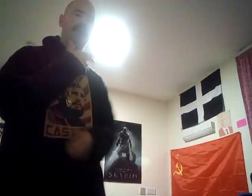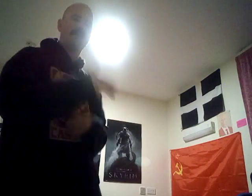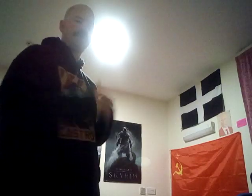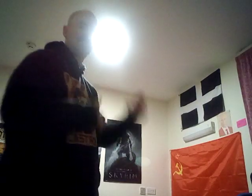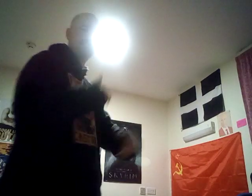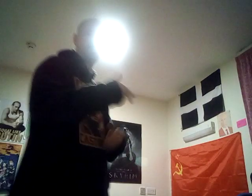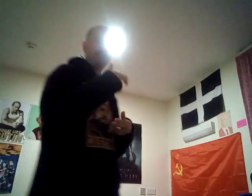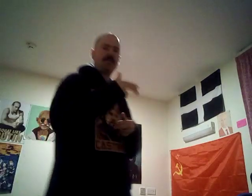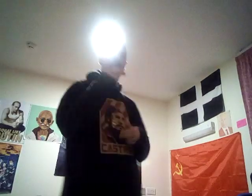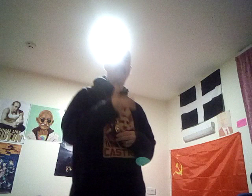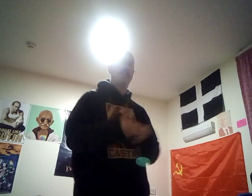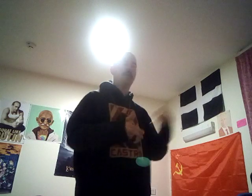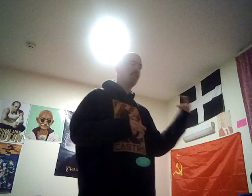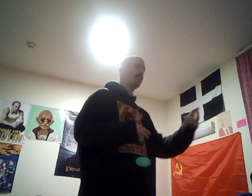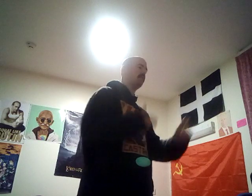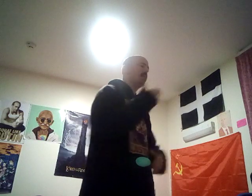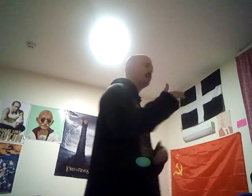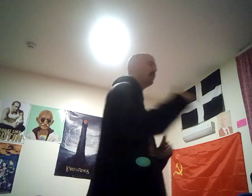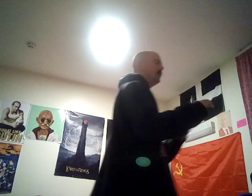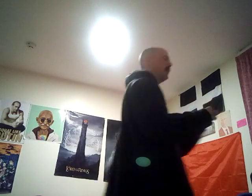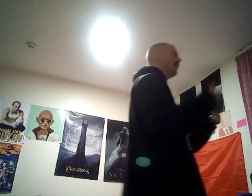City Hunter is Jackie Chan's best movie.